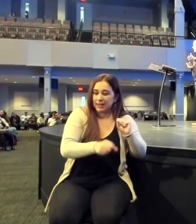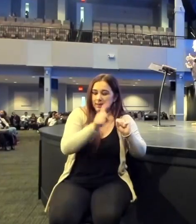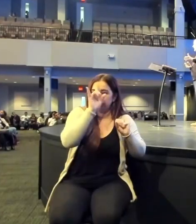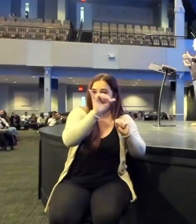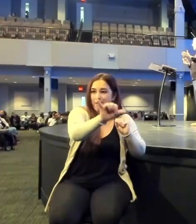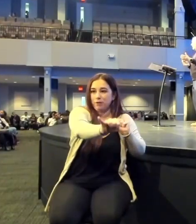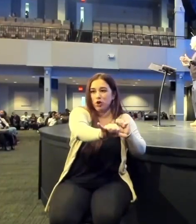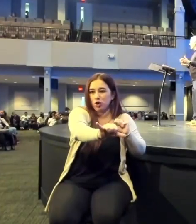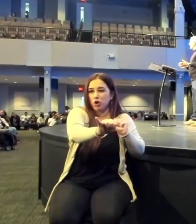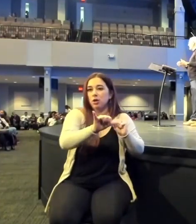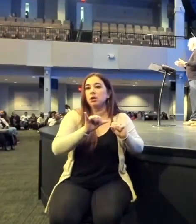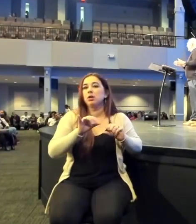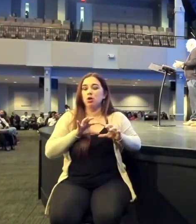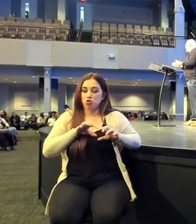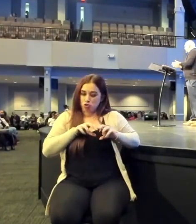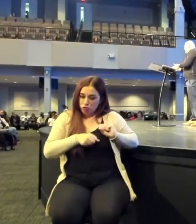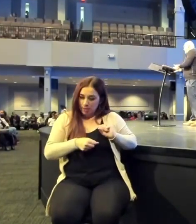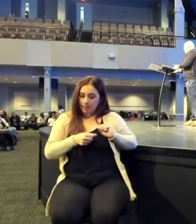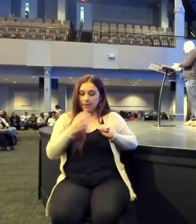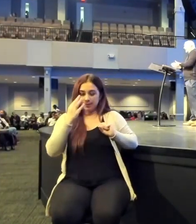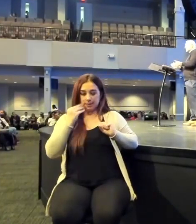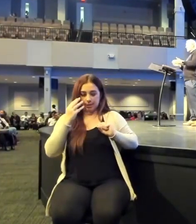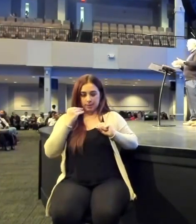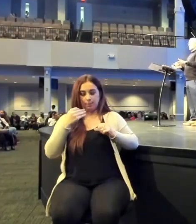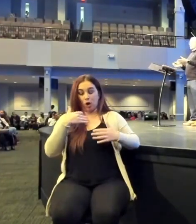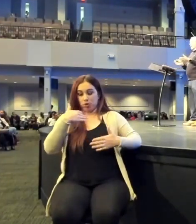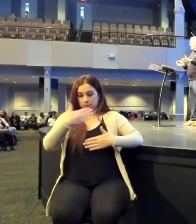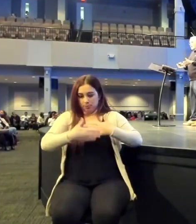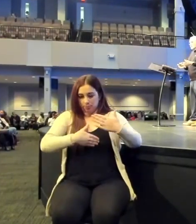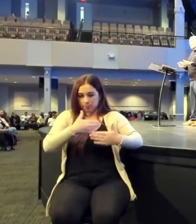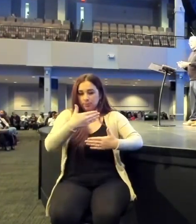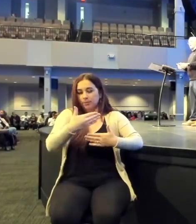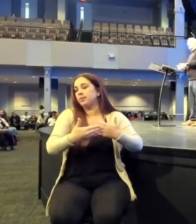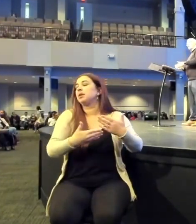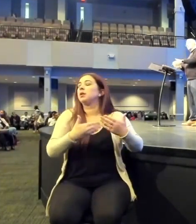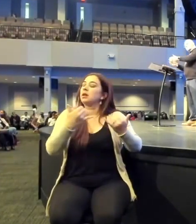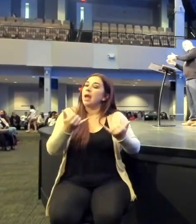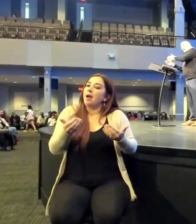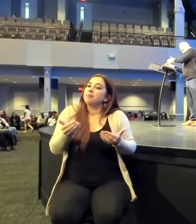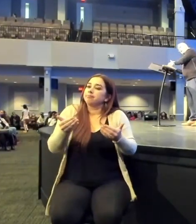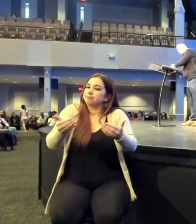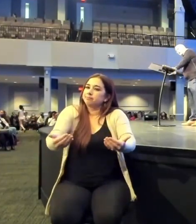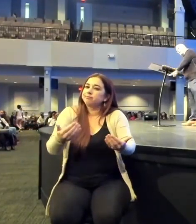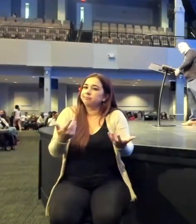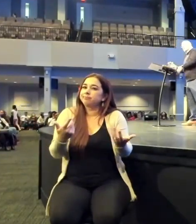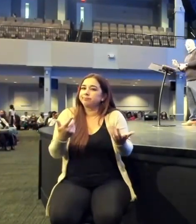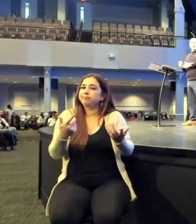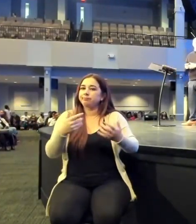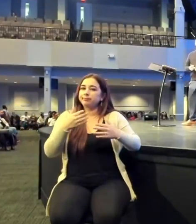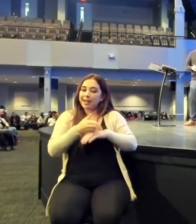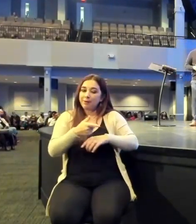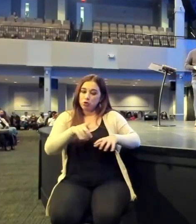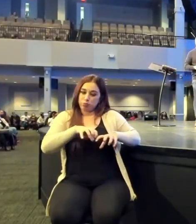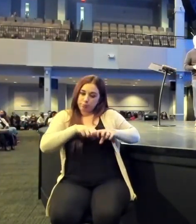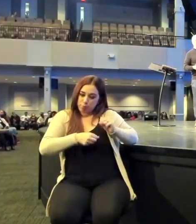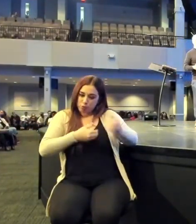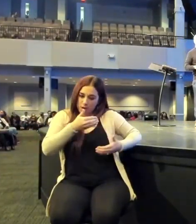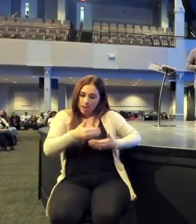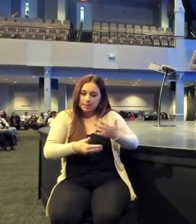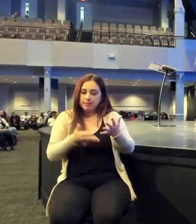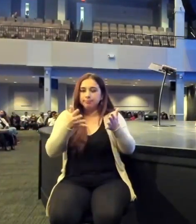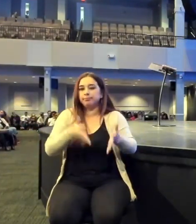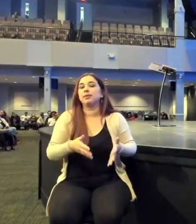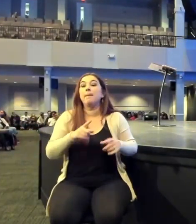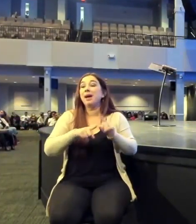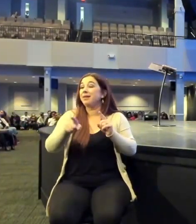Okay. That grief is something you walk through. You realize this is what I've lost, but now this is what I have left in my life. But